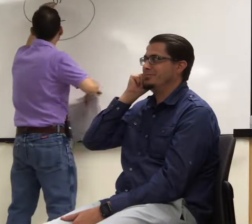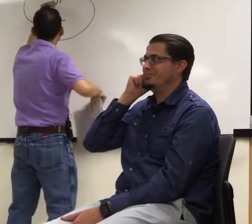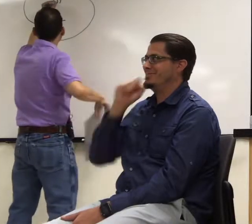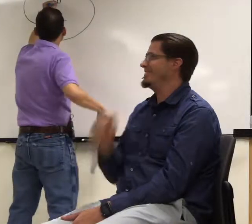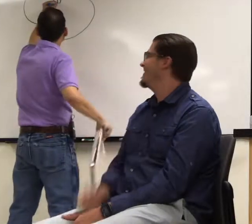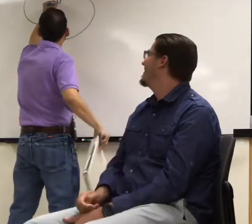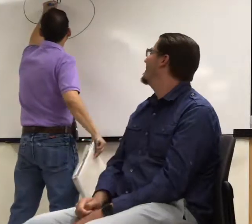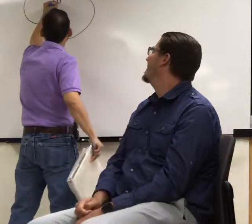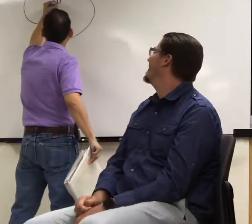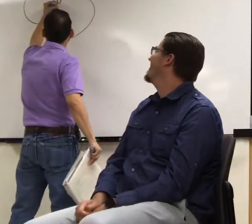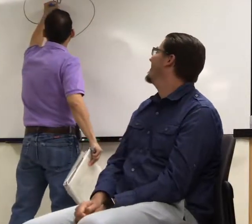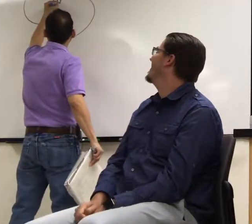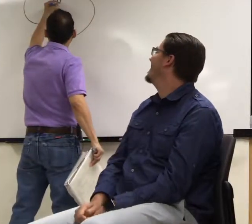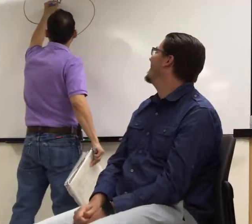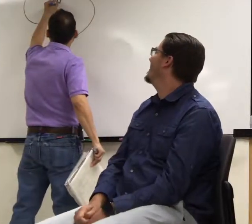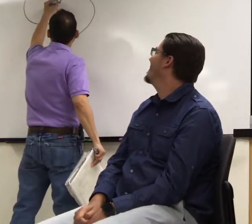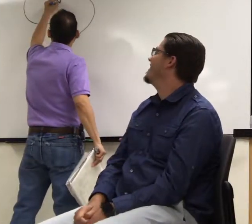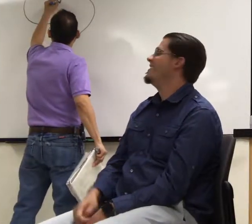I'll color this blue.